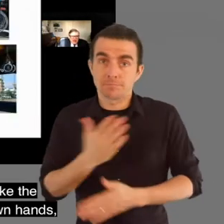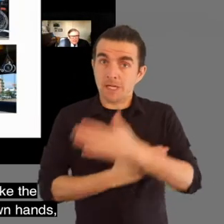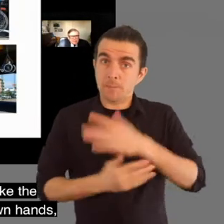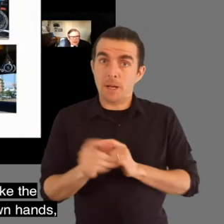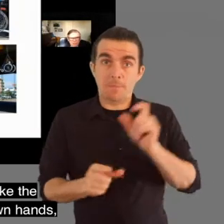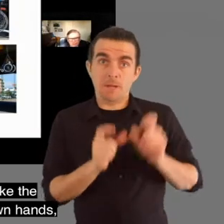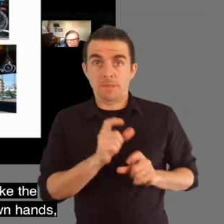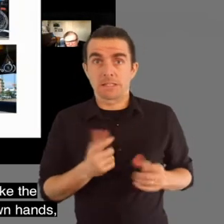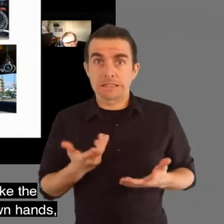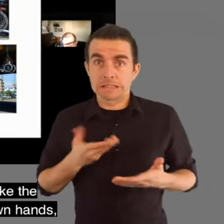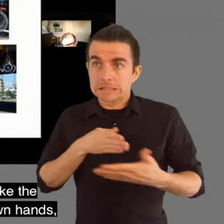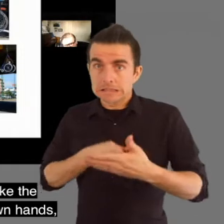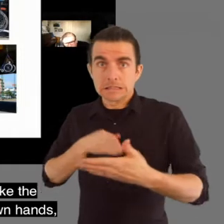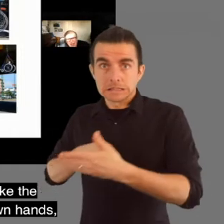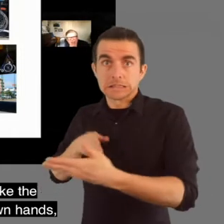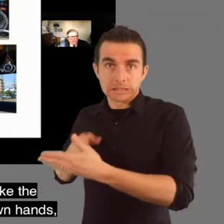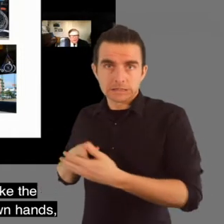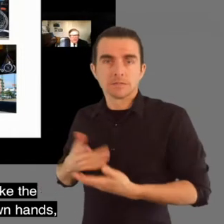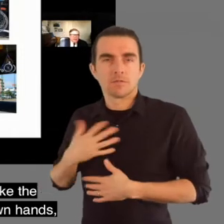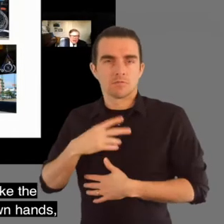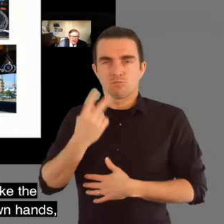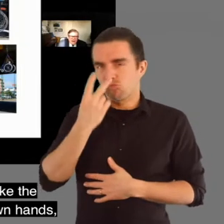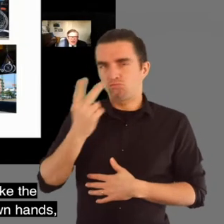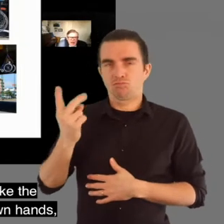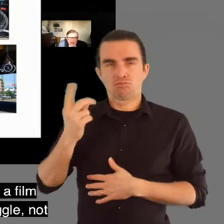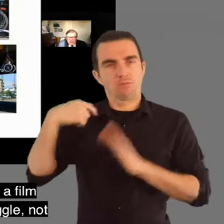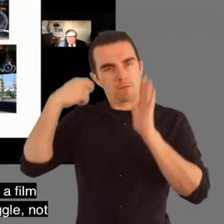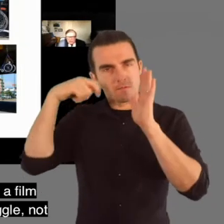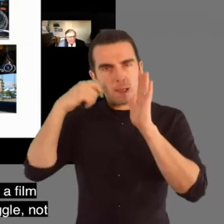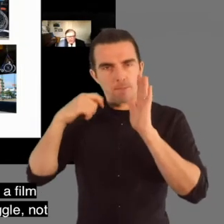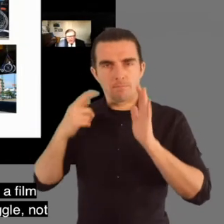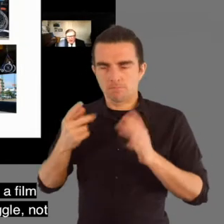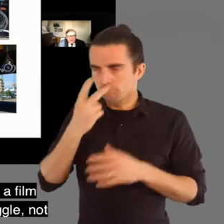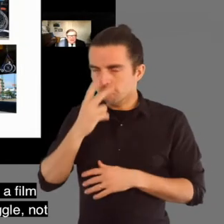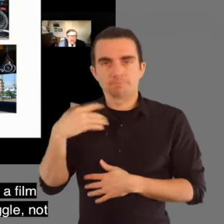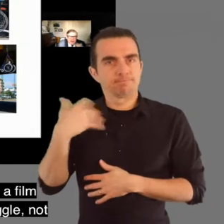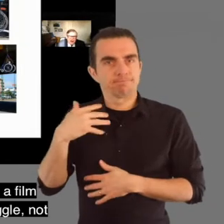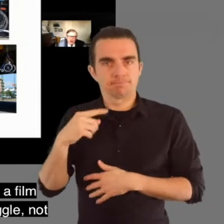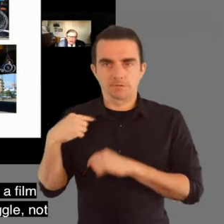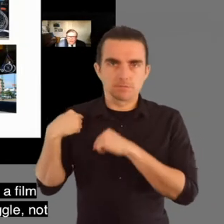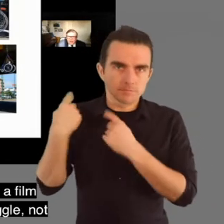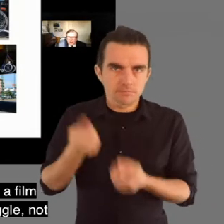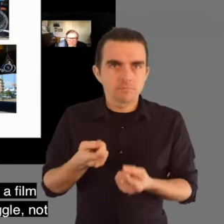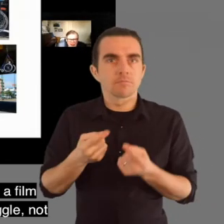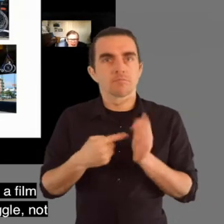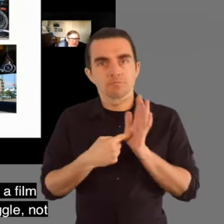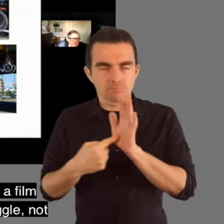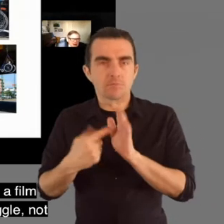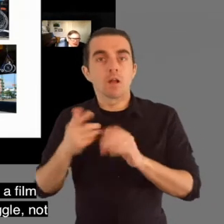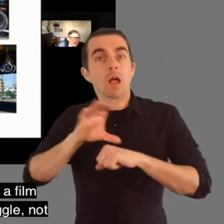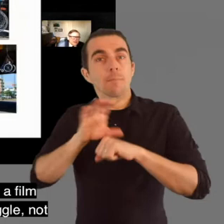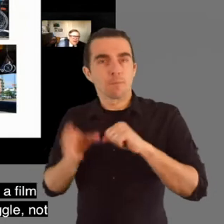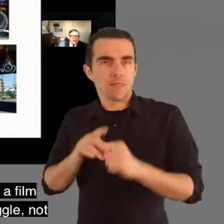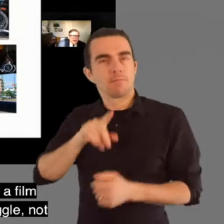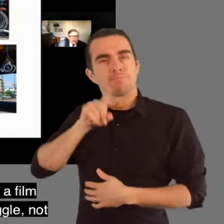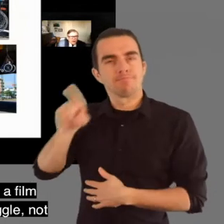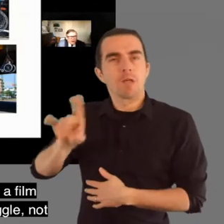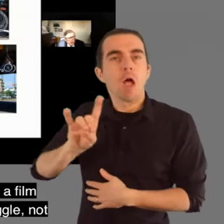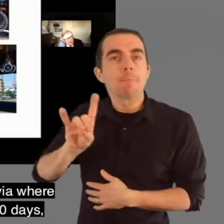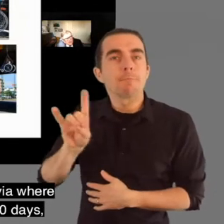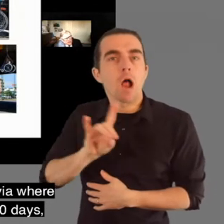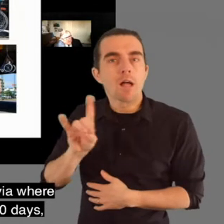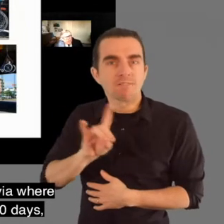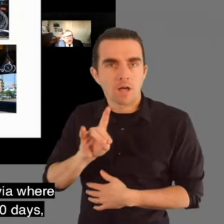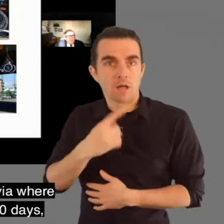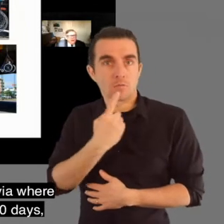Sometimes disabled people take the struggle for livelihood into their own hands, and we will see in the seminar a film about this amazing historic struggle,